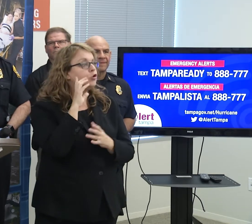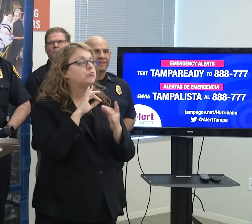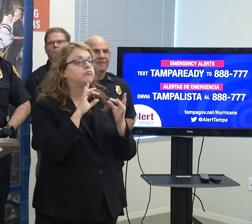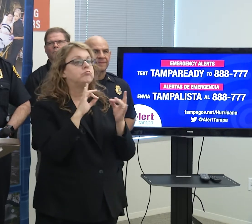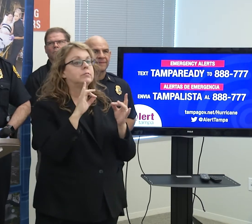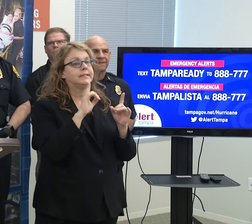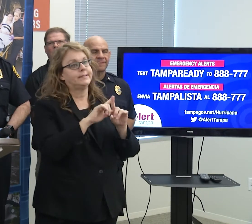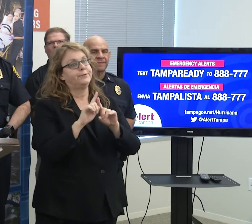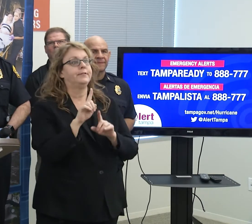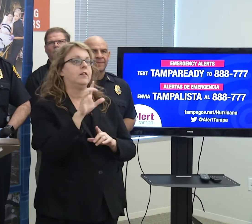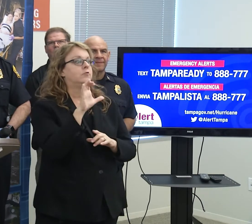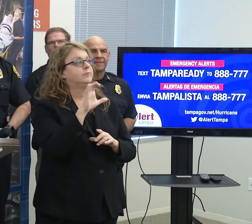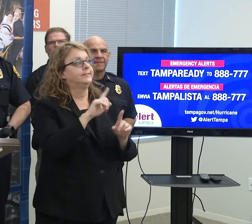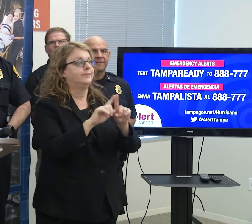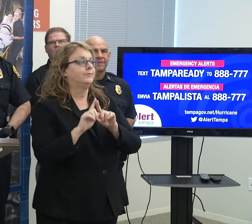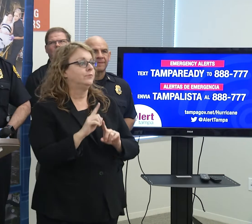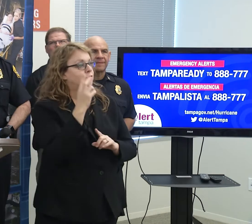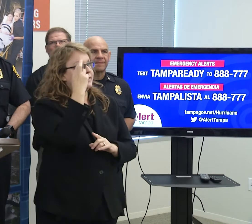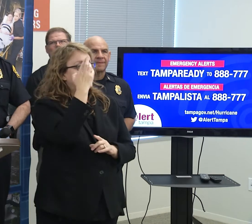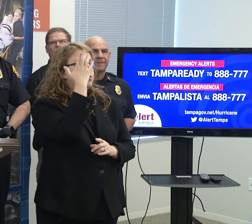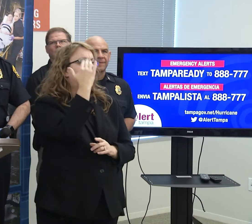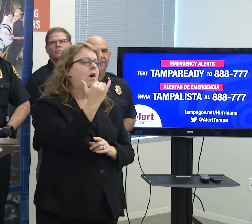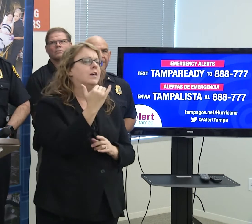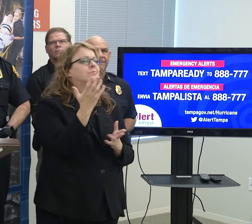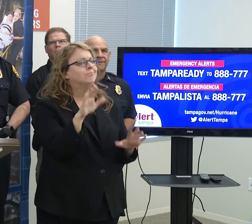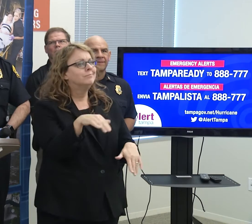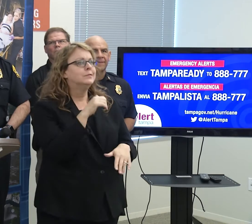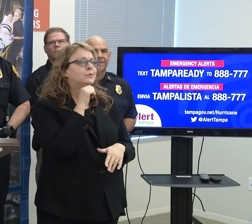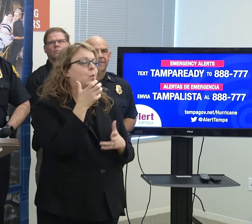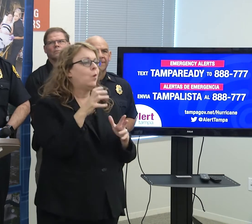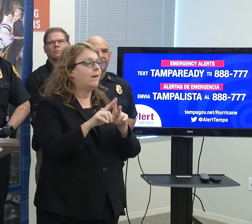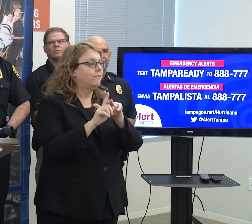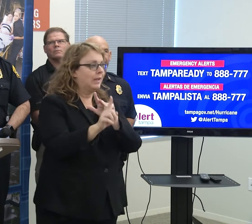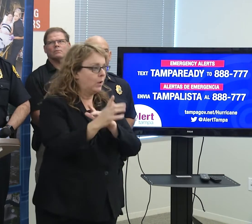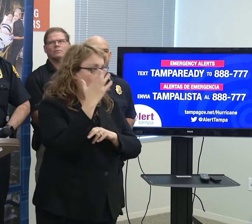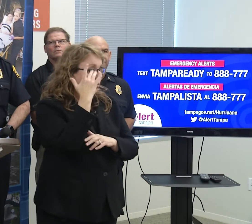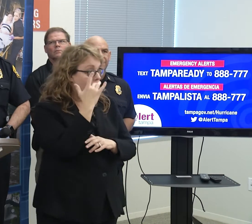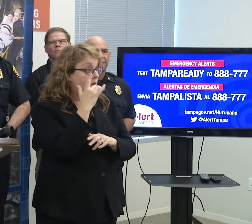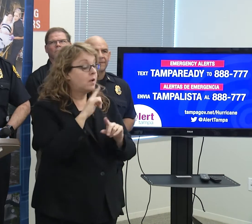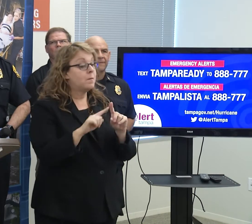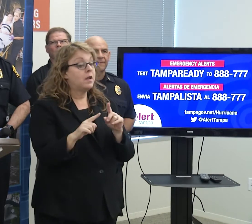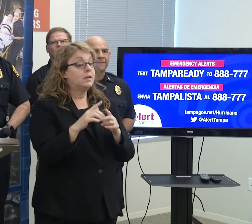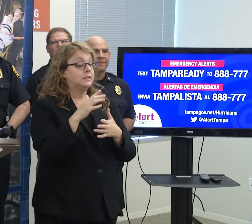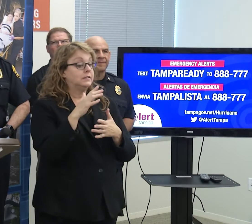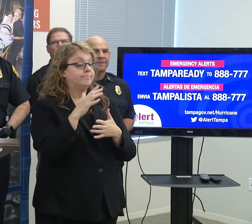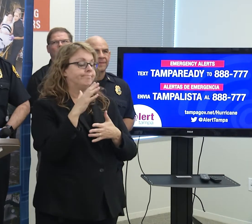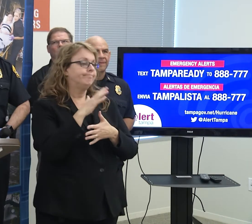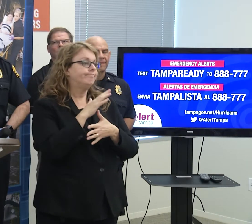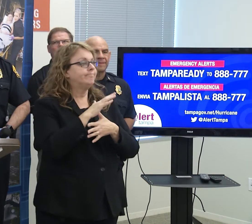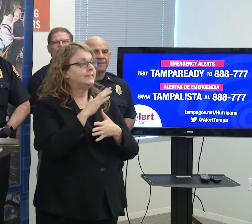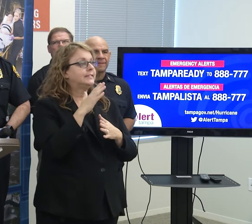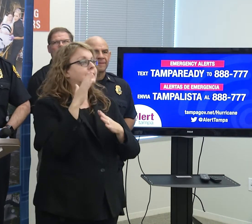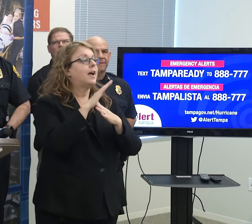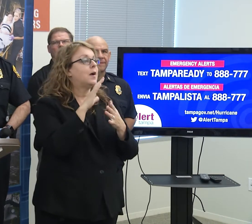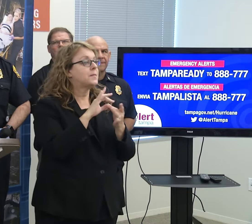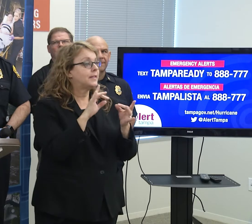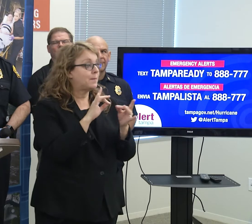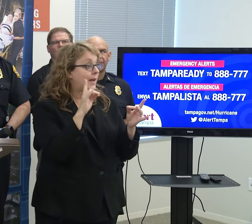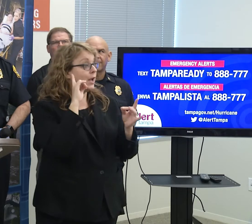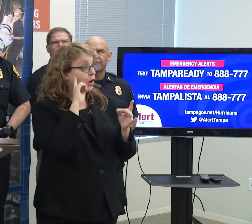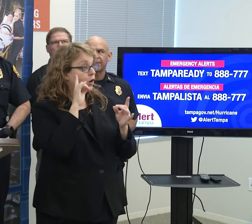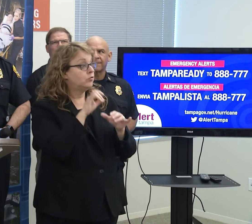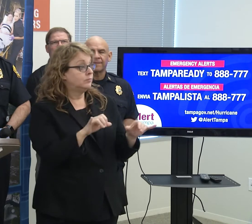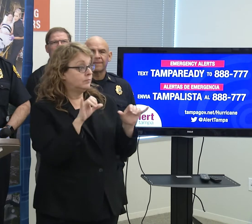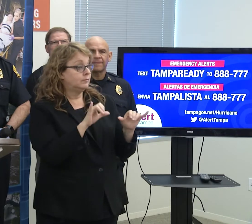of reasons why people don't want to evacuate. But the one consistent statement that I